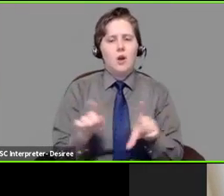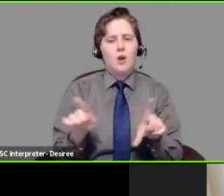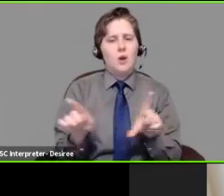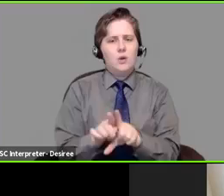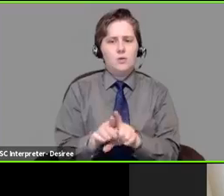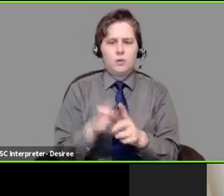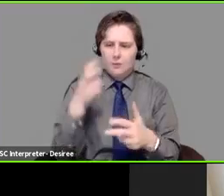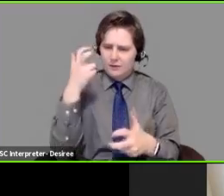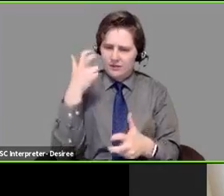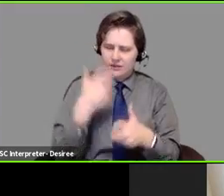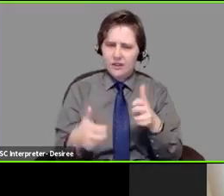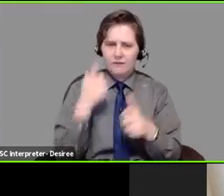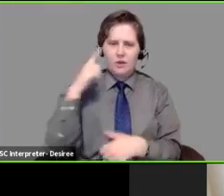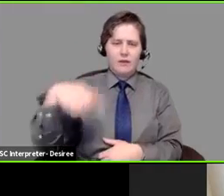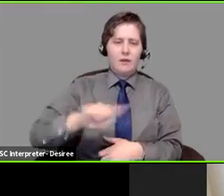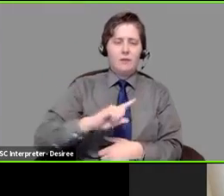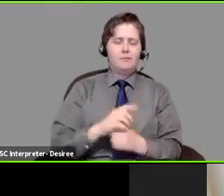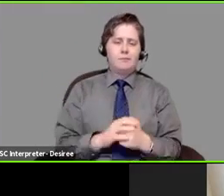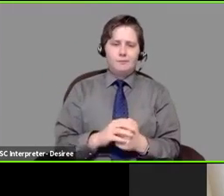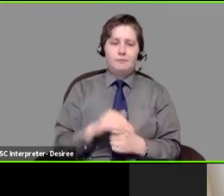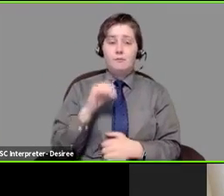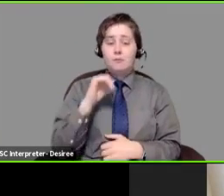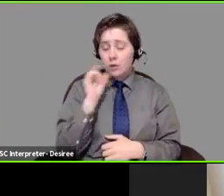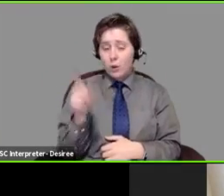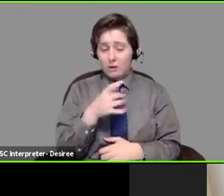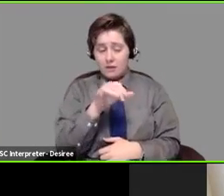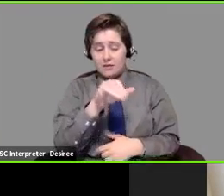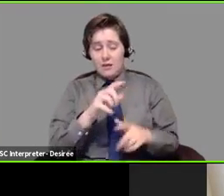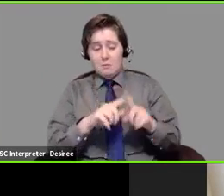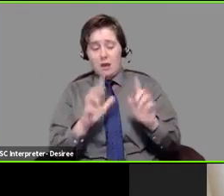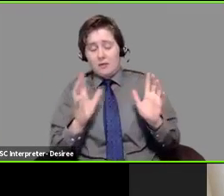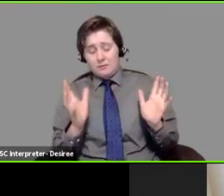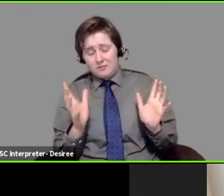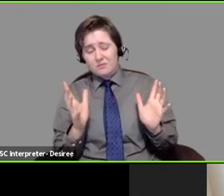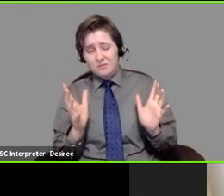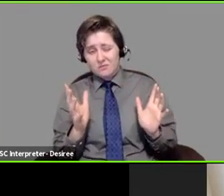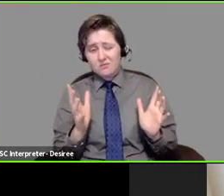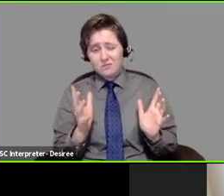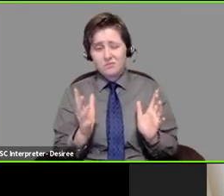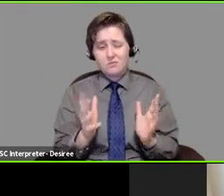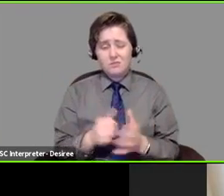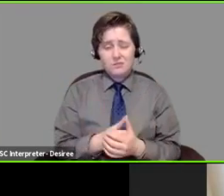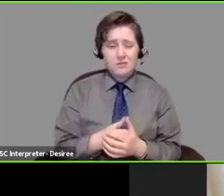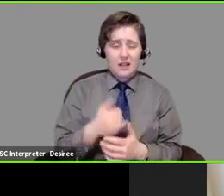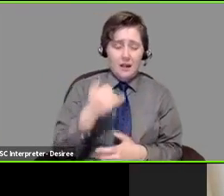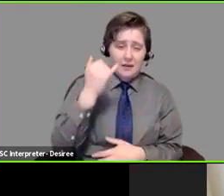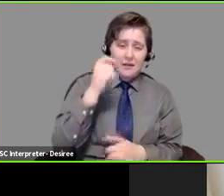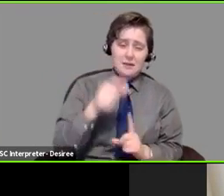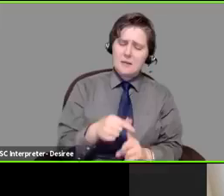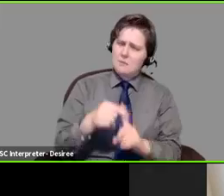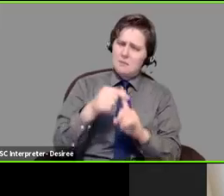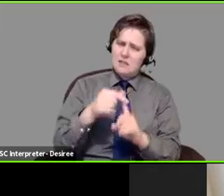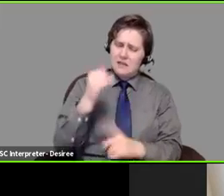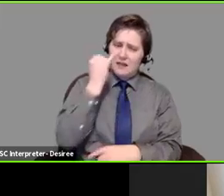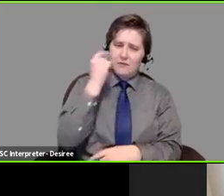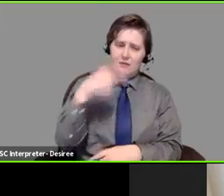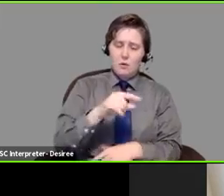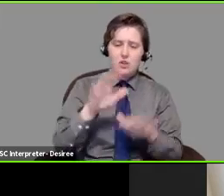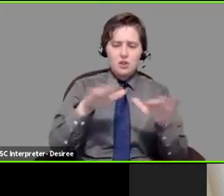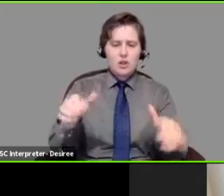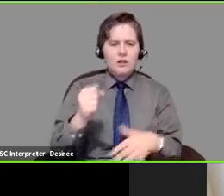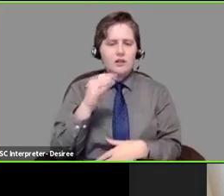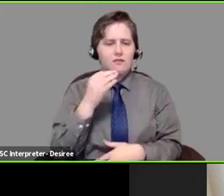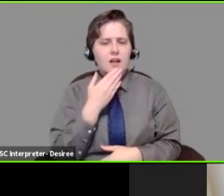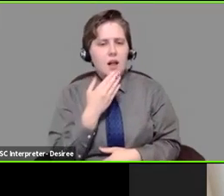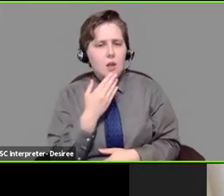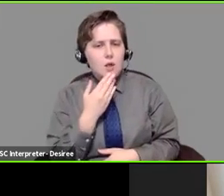very difficult for them, not to mention the fact that especially if they were children of color, chances